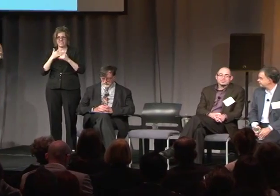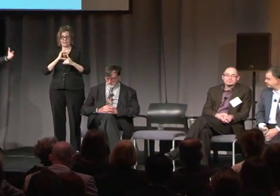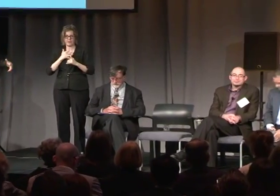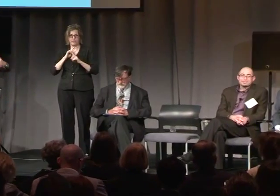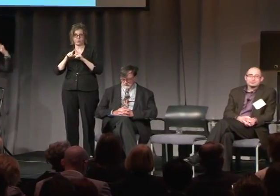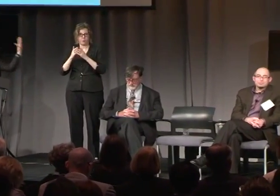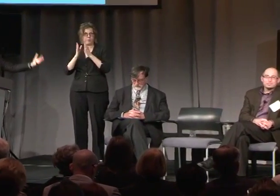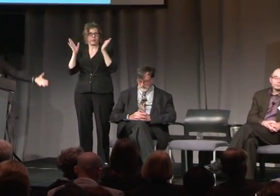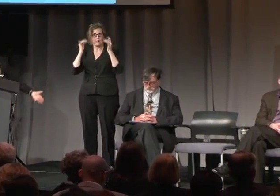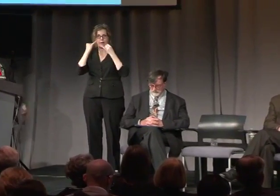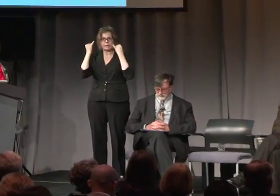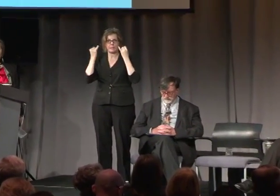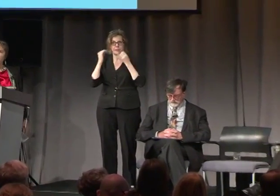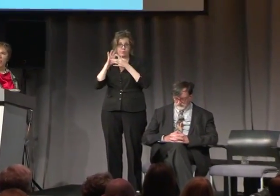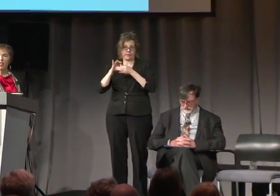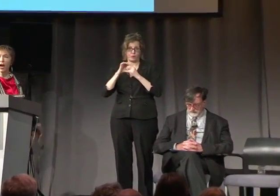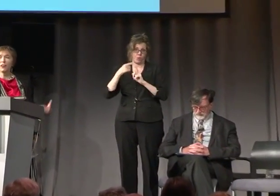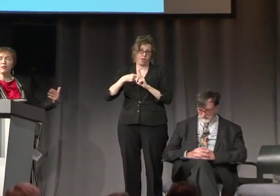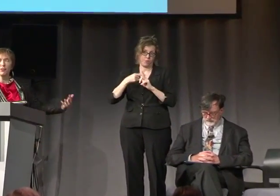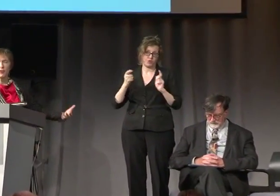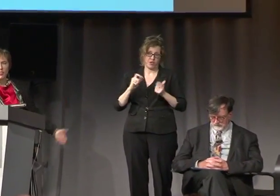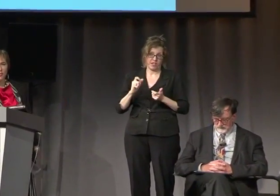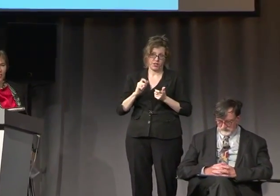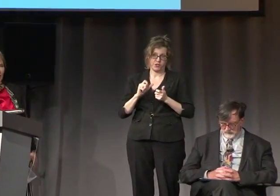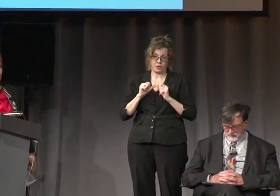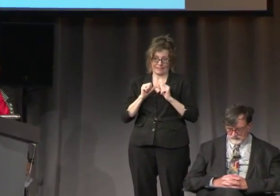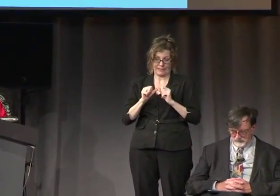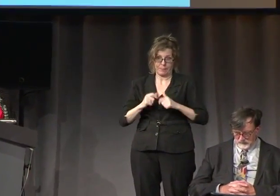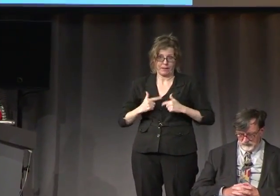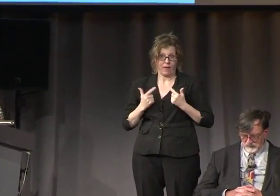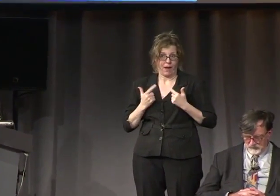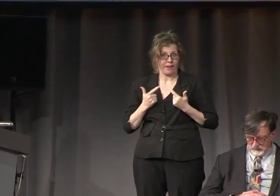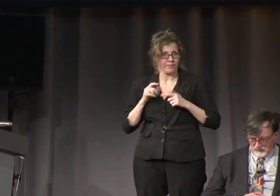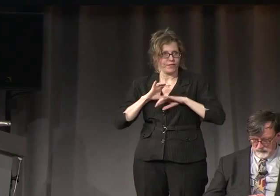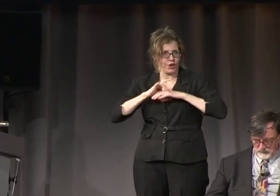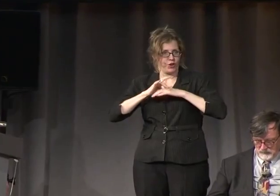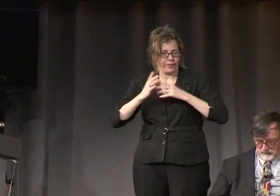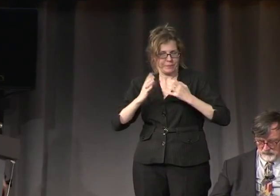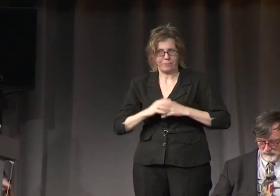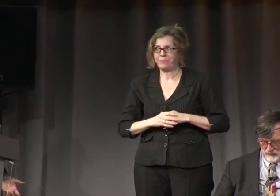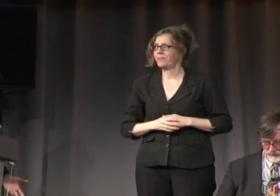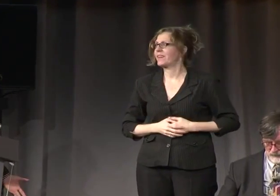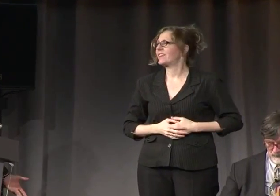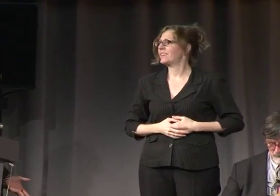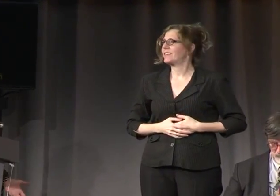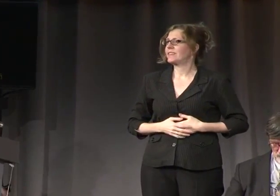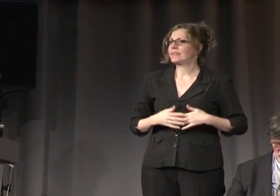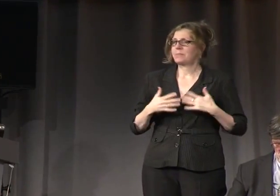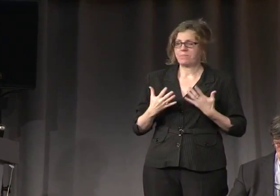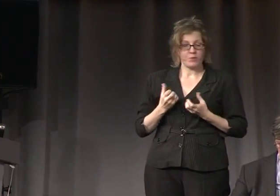Gaia, the planet, alive with us in it. So